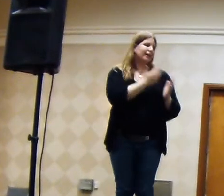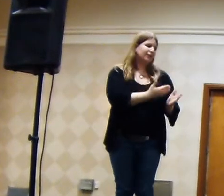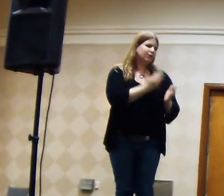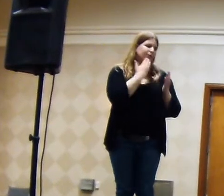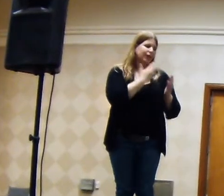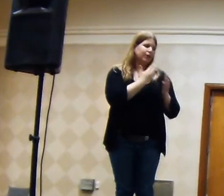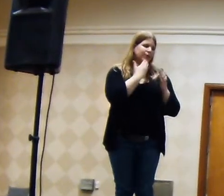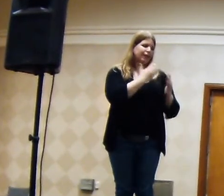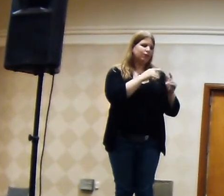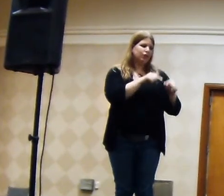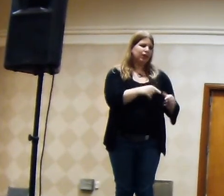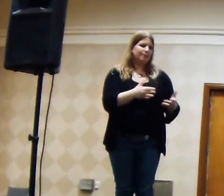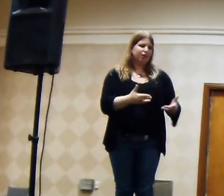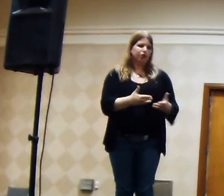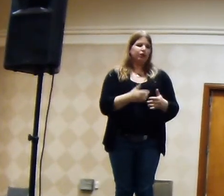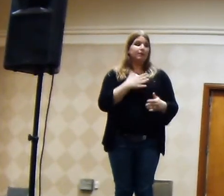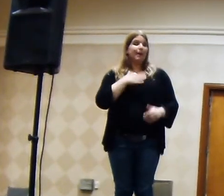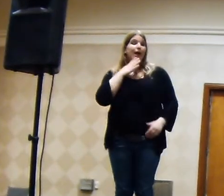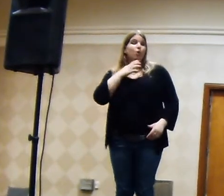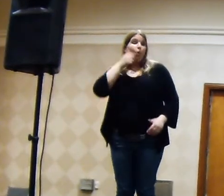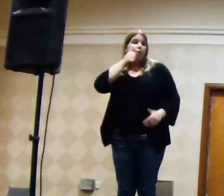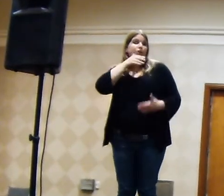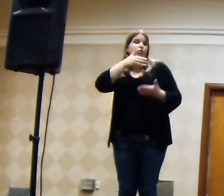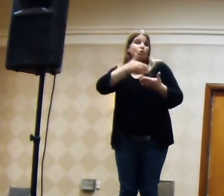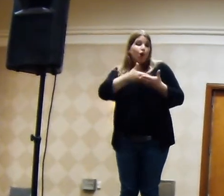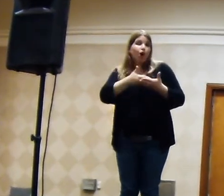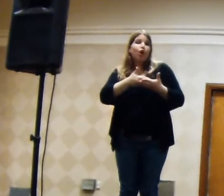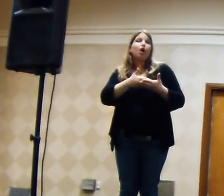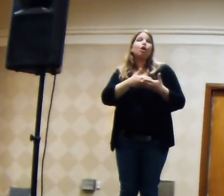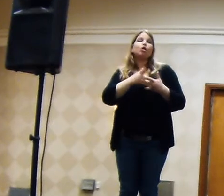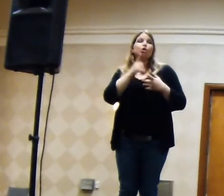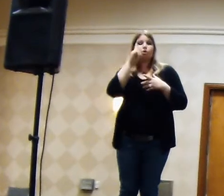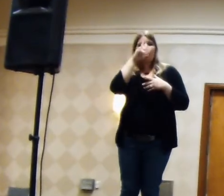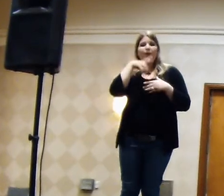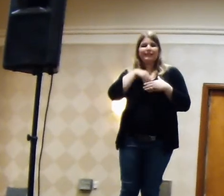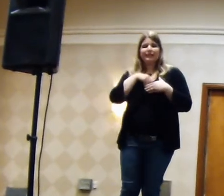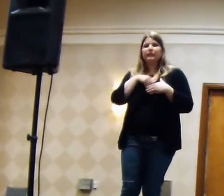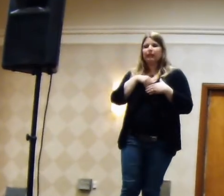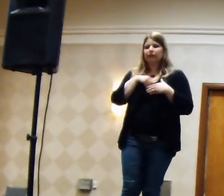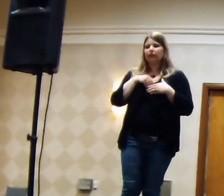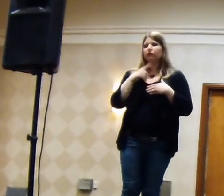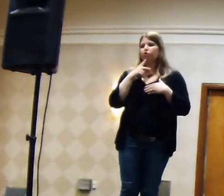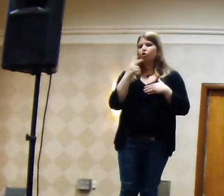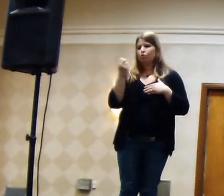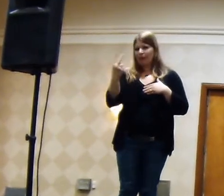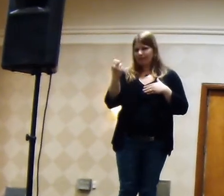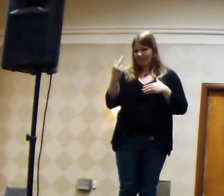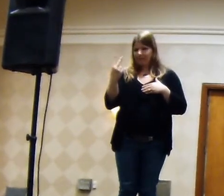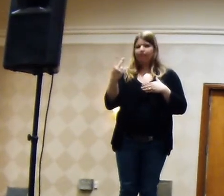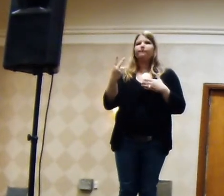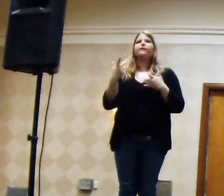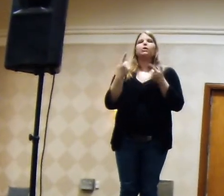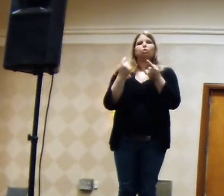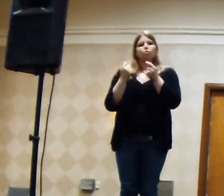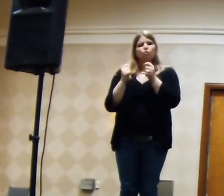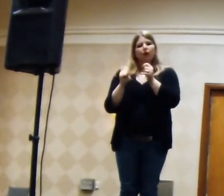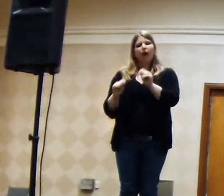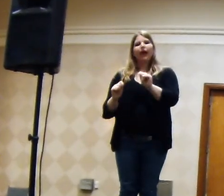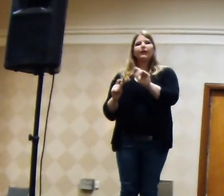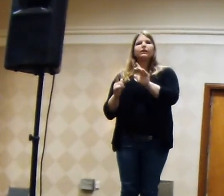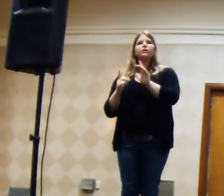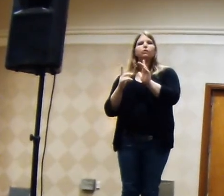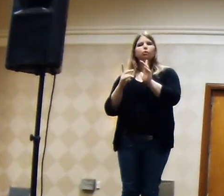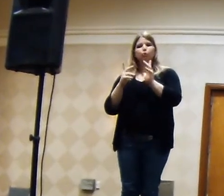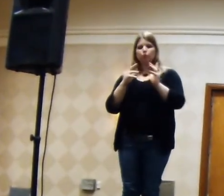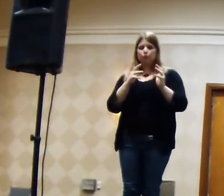but my oldest daughter is autistic, she's 12, and we've been trying to transition her into things she might like that's